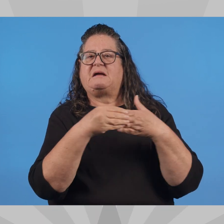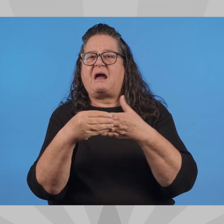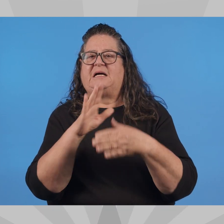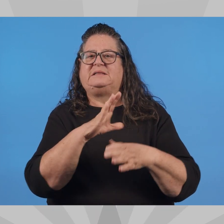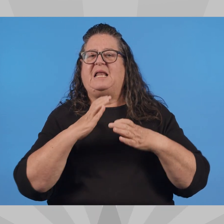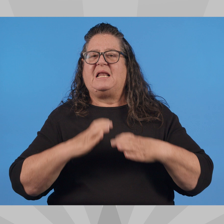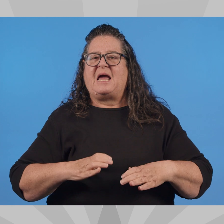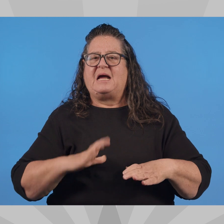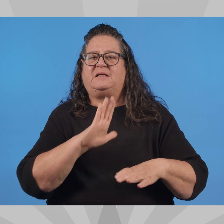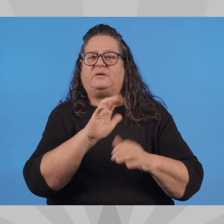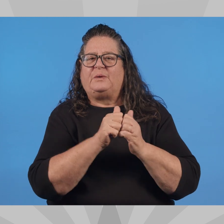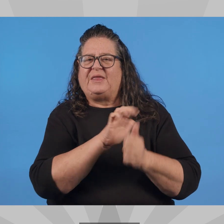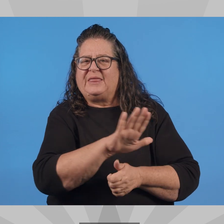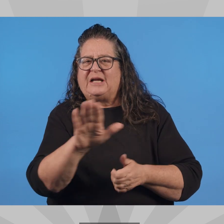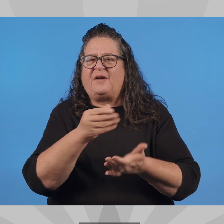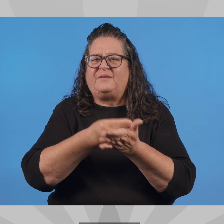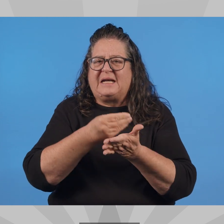goals.